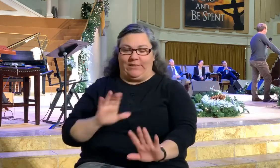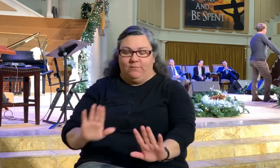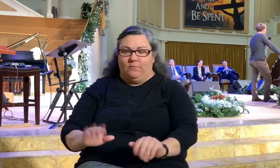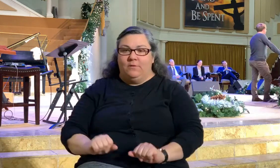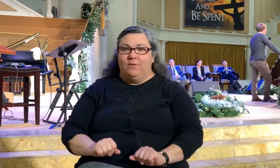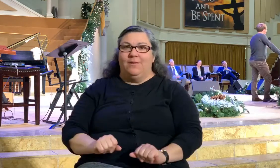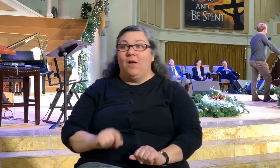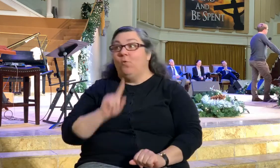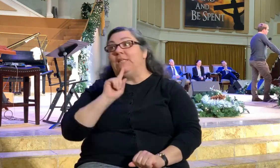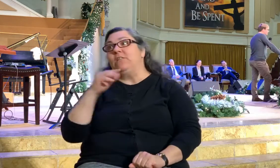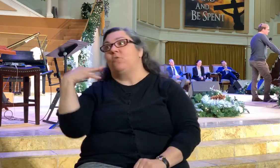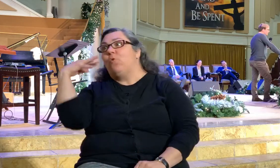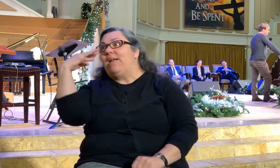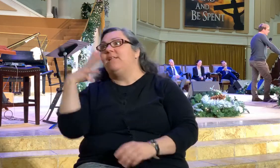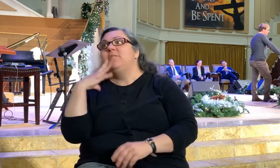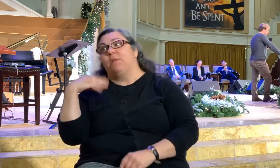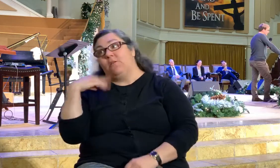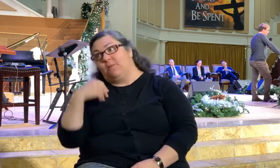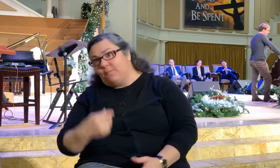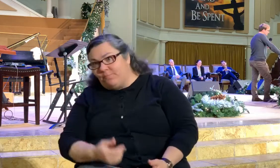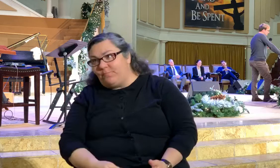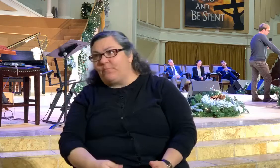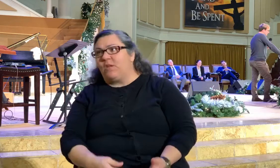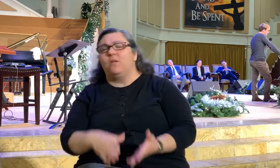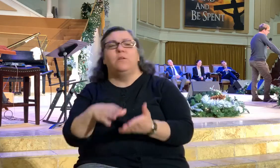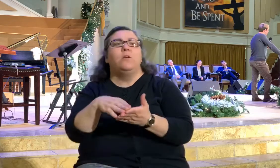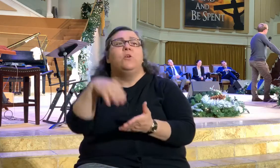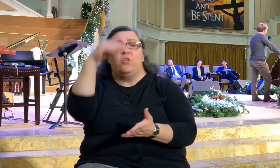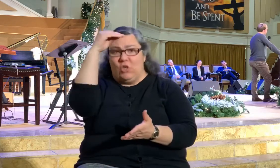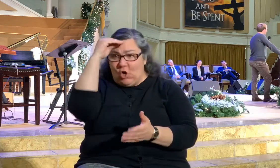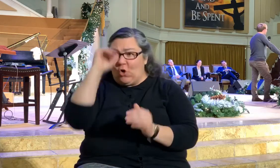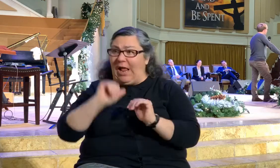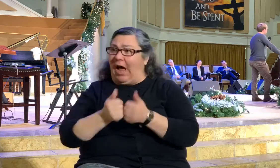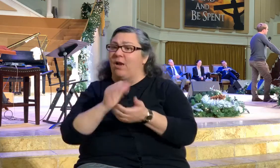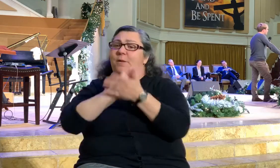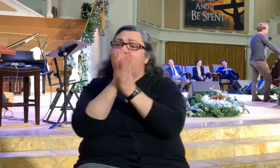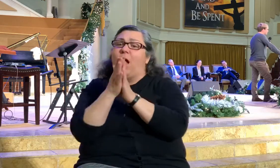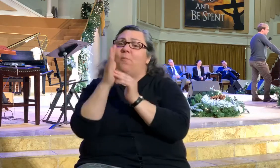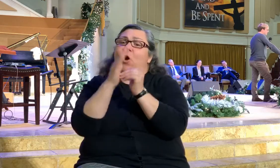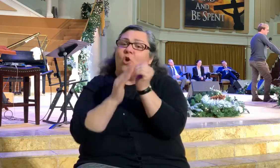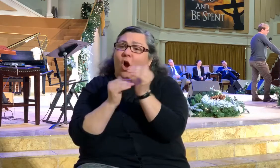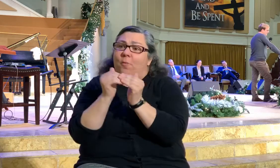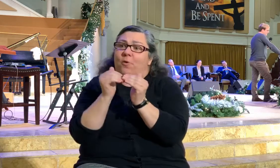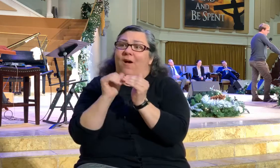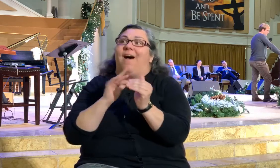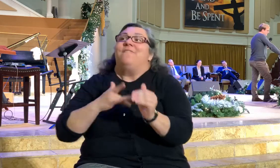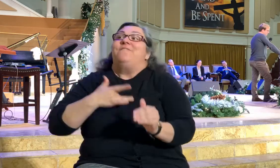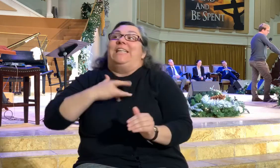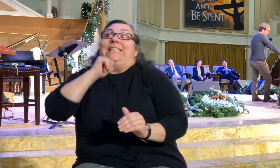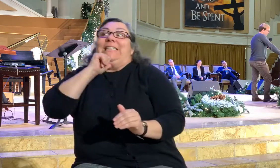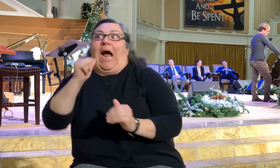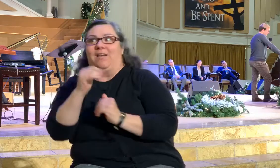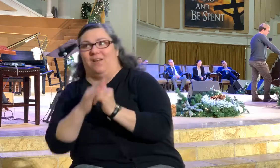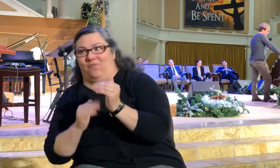it's a crazy experience. You learn how to get comfortable with the uncomfortable. And